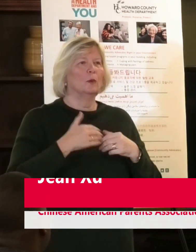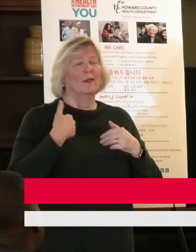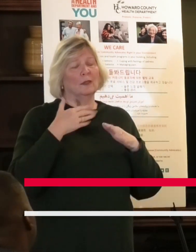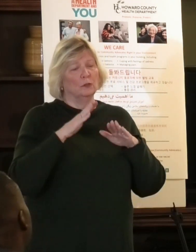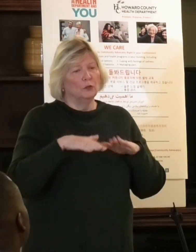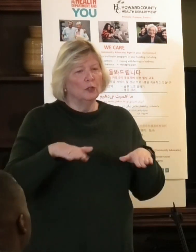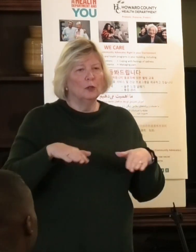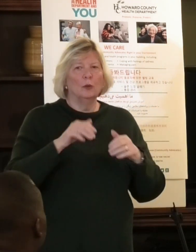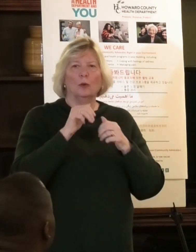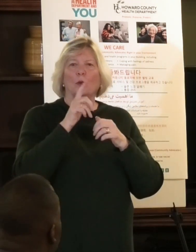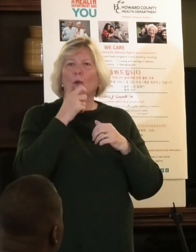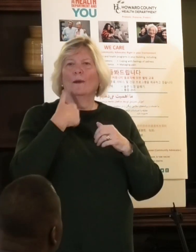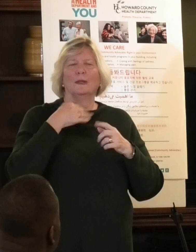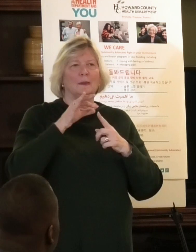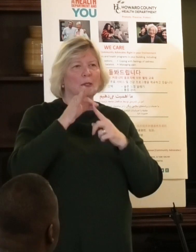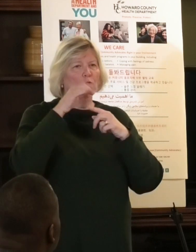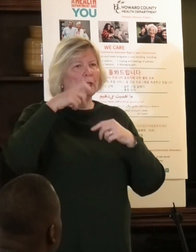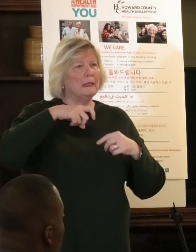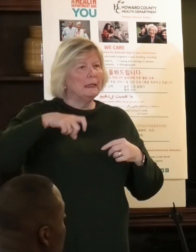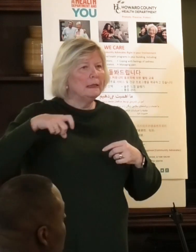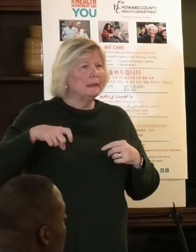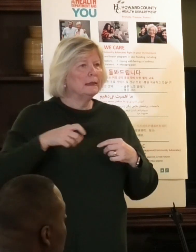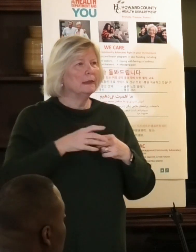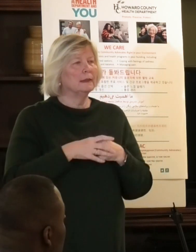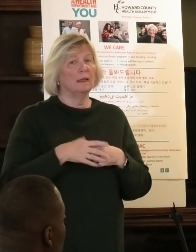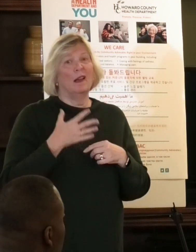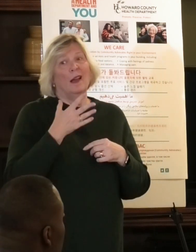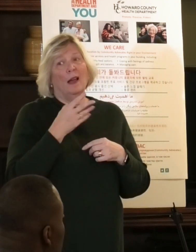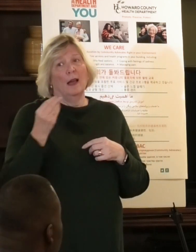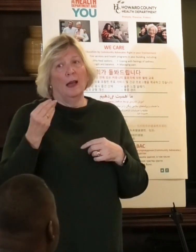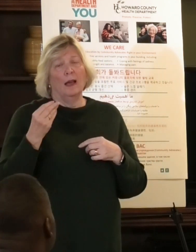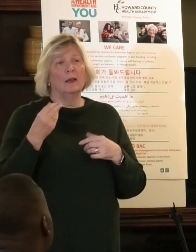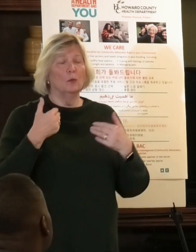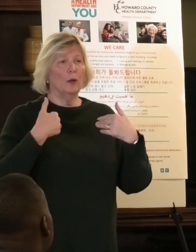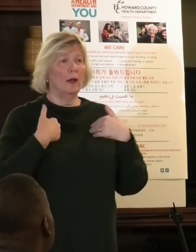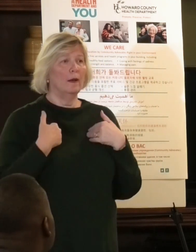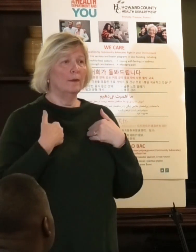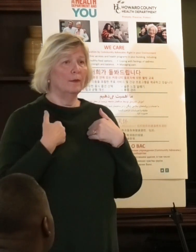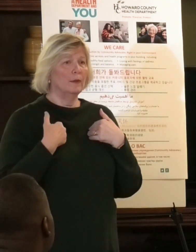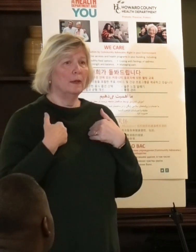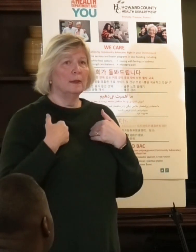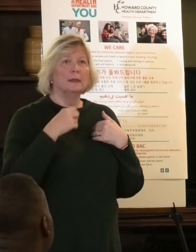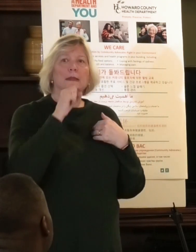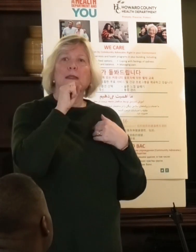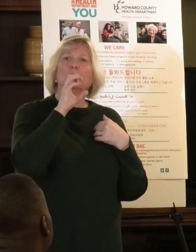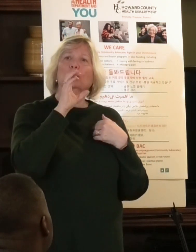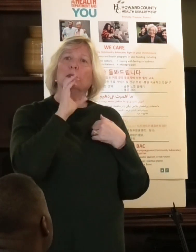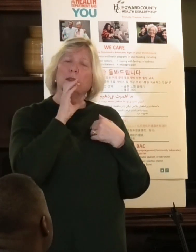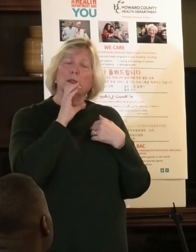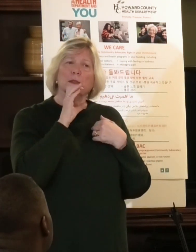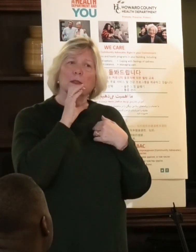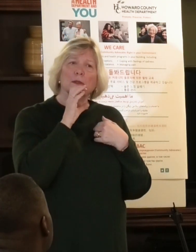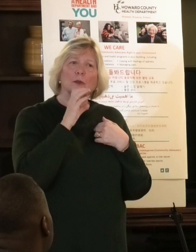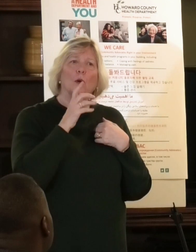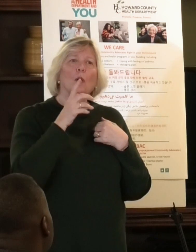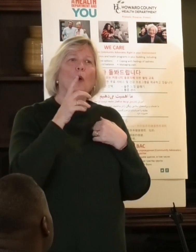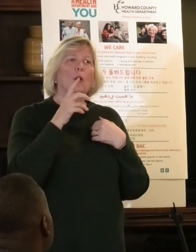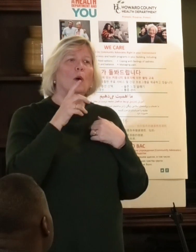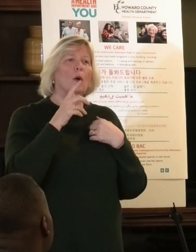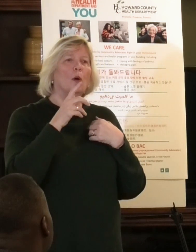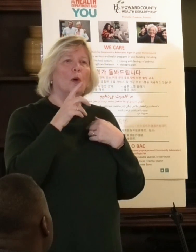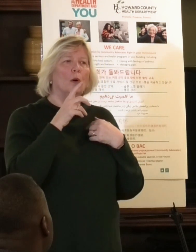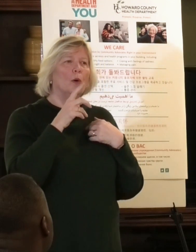kids with special needs, and we have senior citizens who have